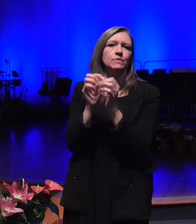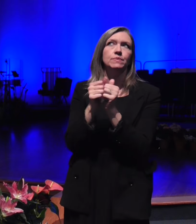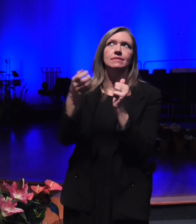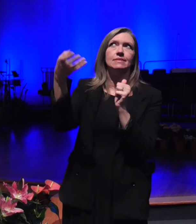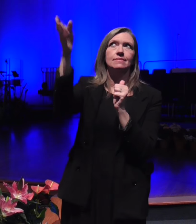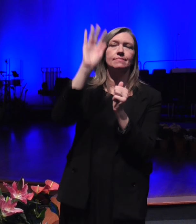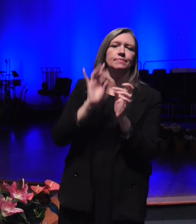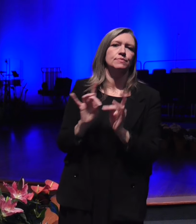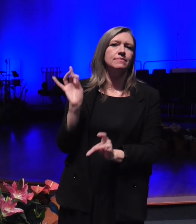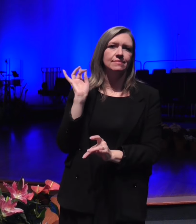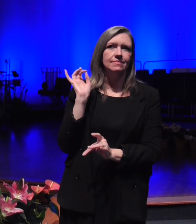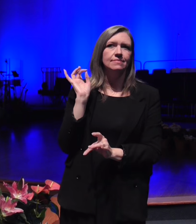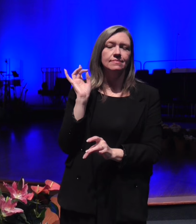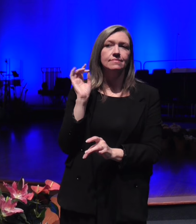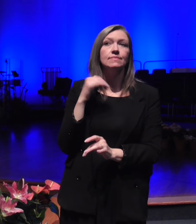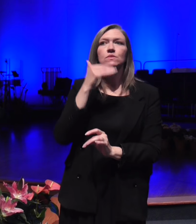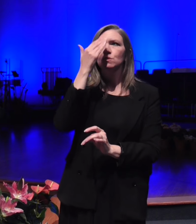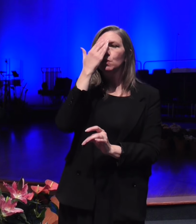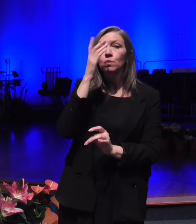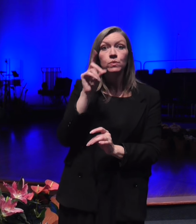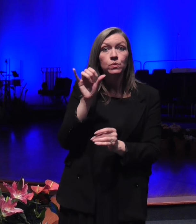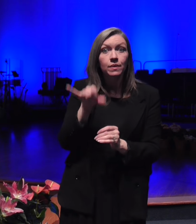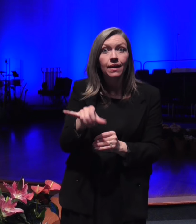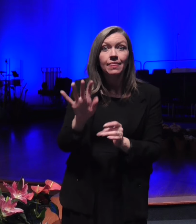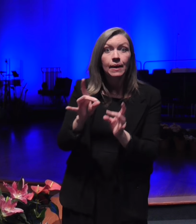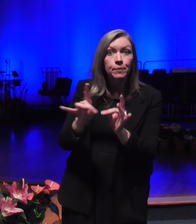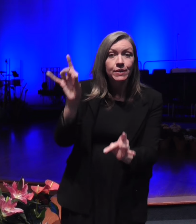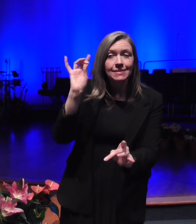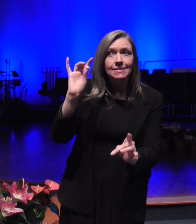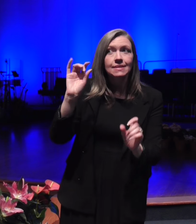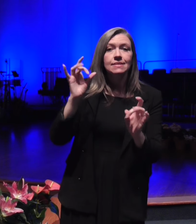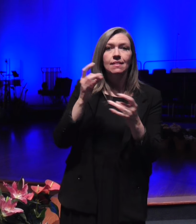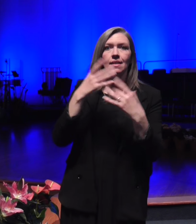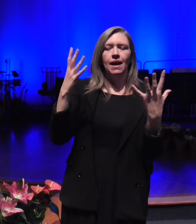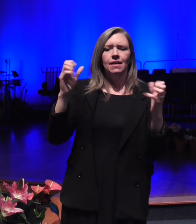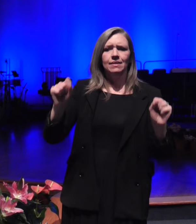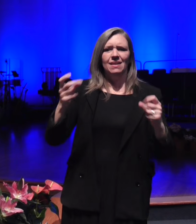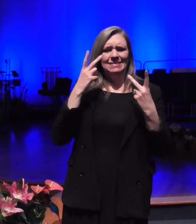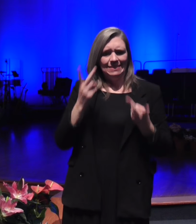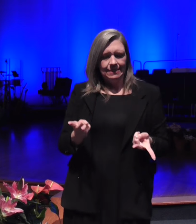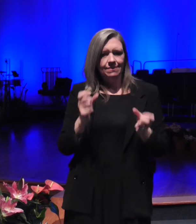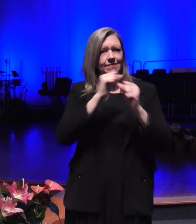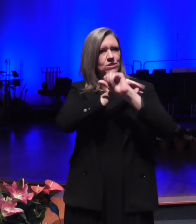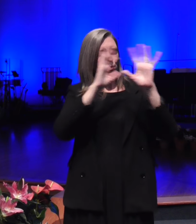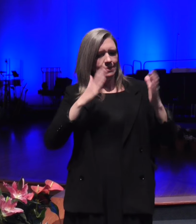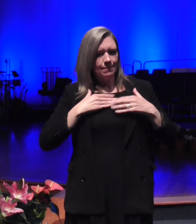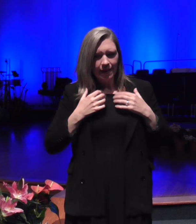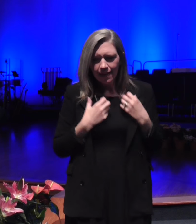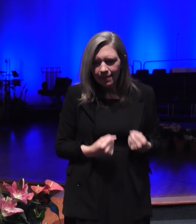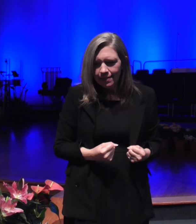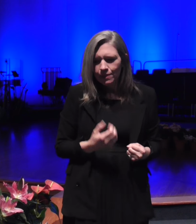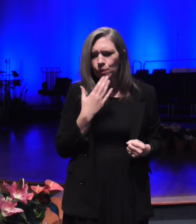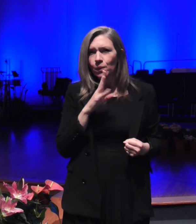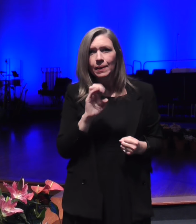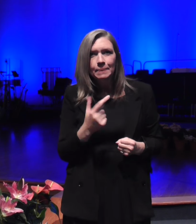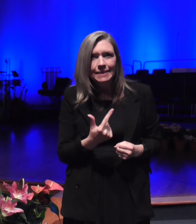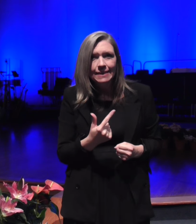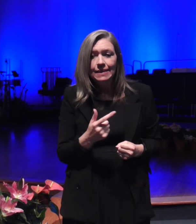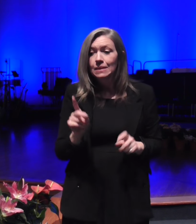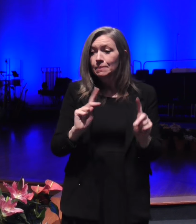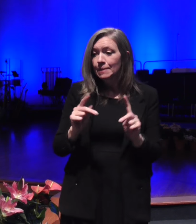presence, knowing that as we do, in the light of that presence, we can visualize our health and well-being, the health and well-being of the people we